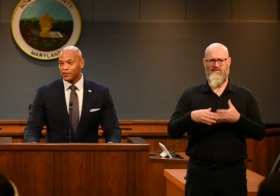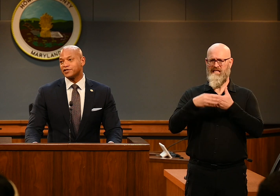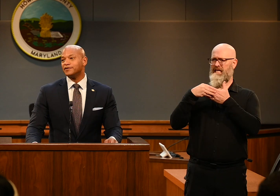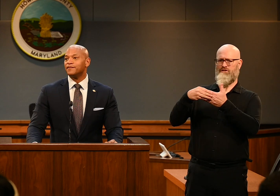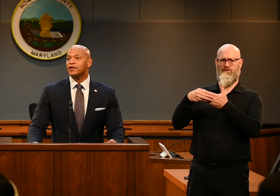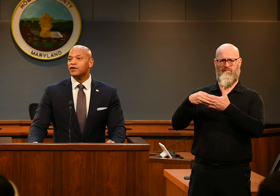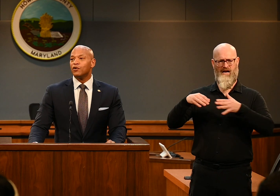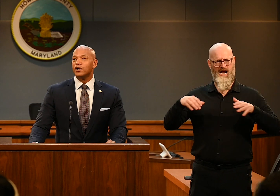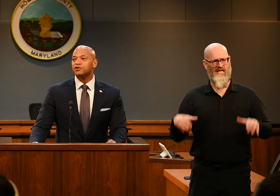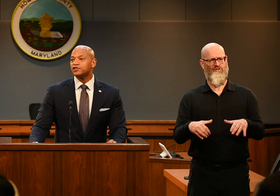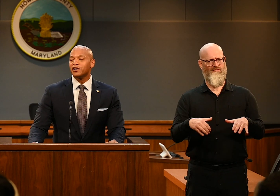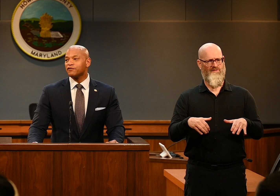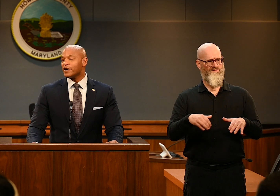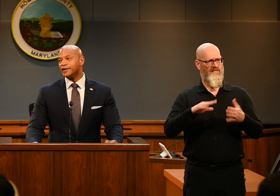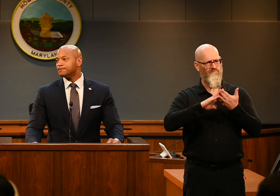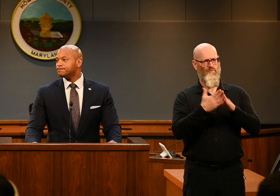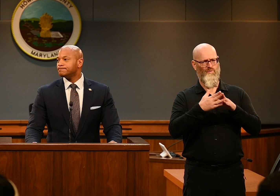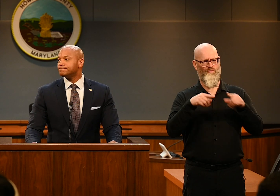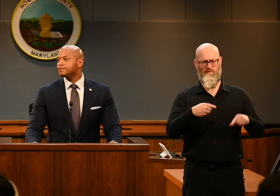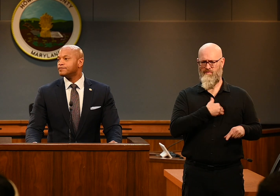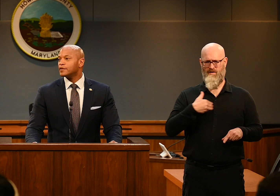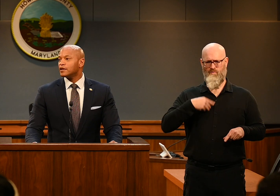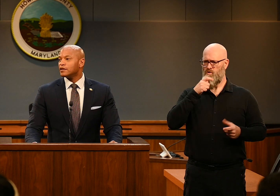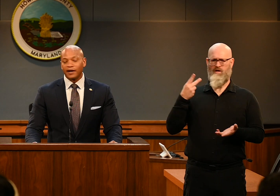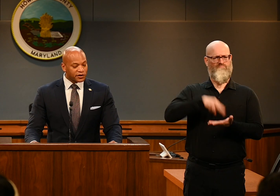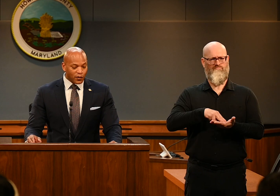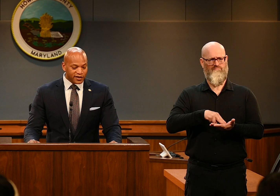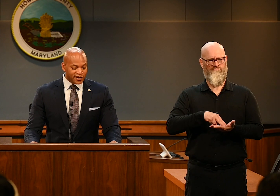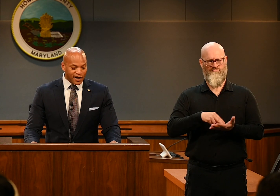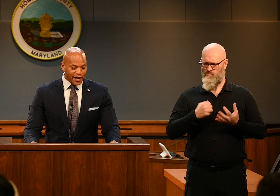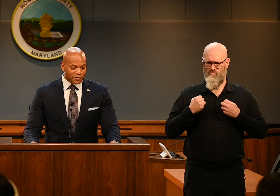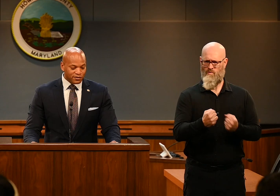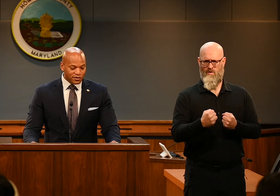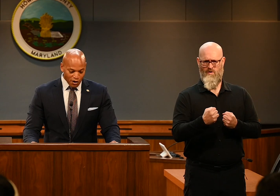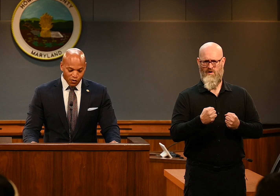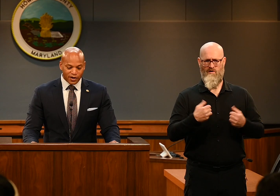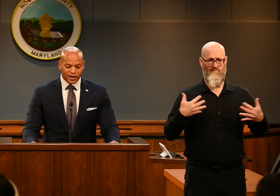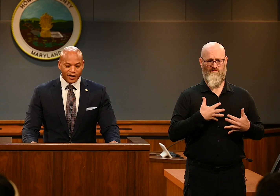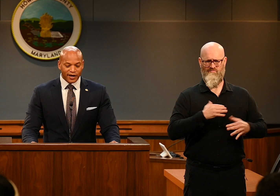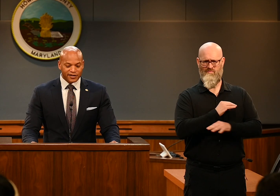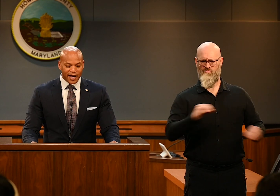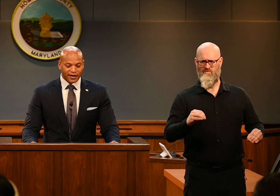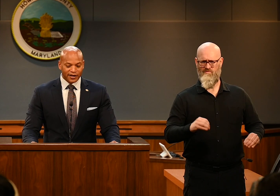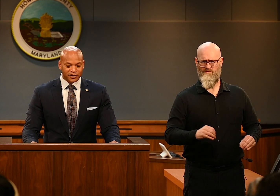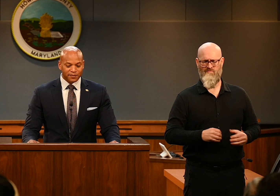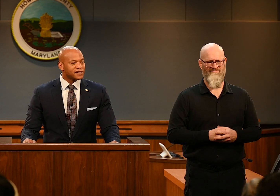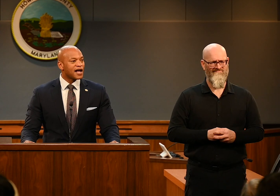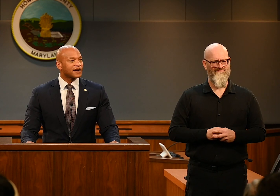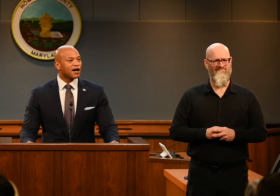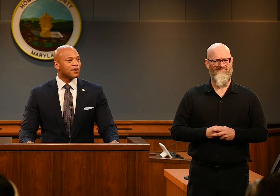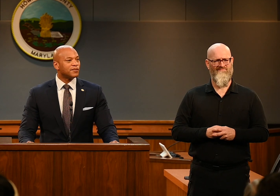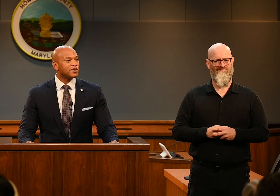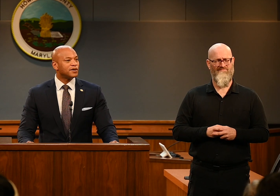community members, the ones who stood unafraid. That if there's one thing that I know is that leadership